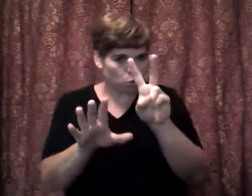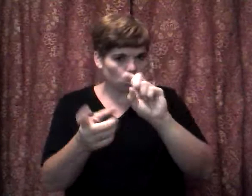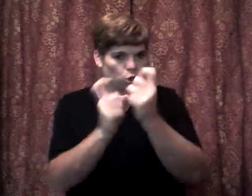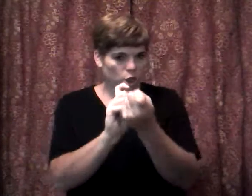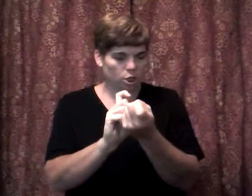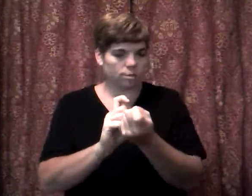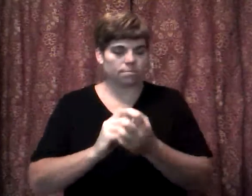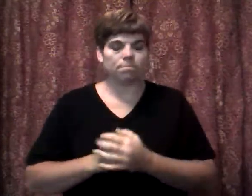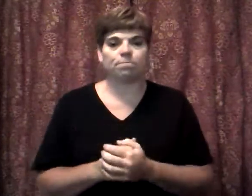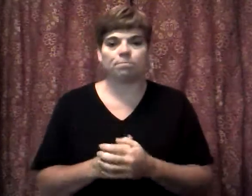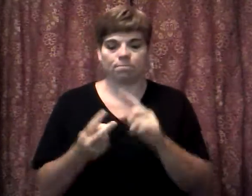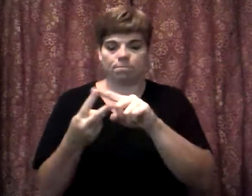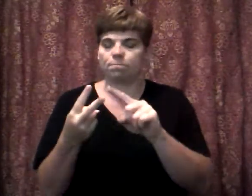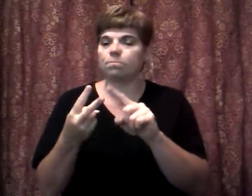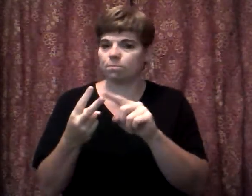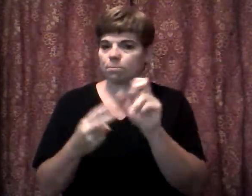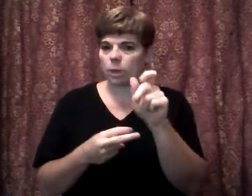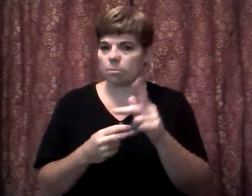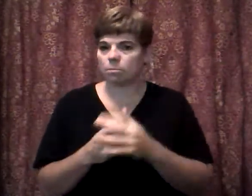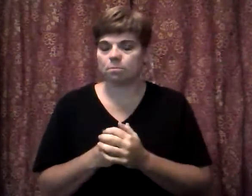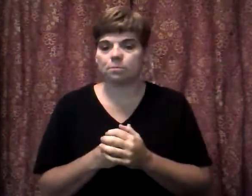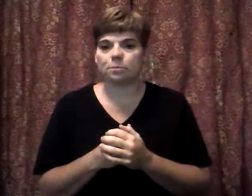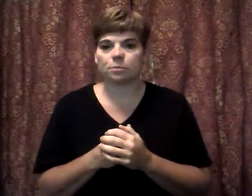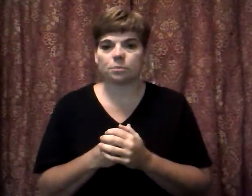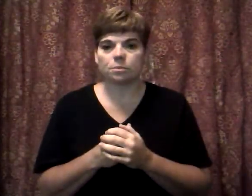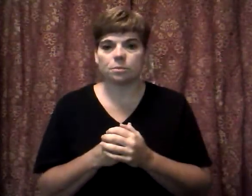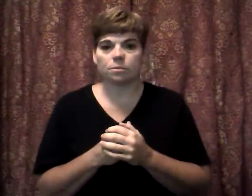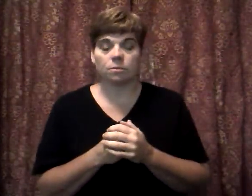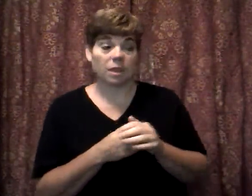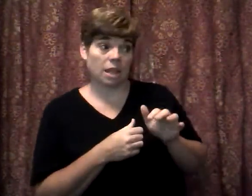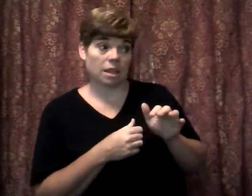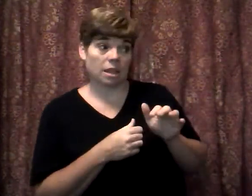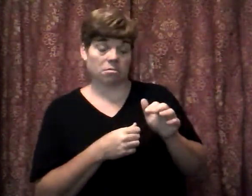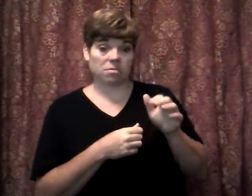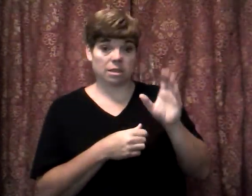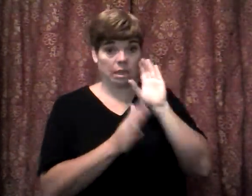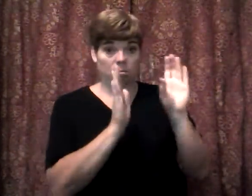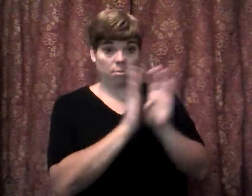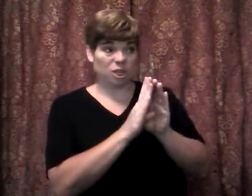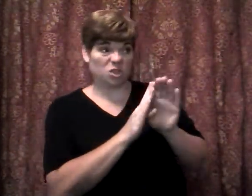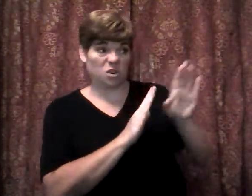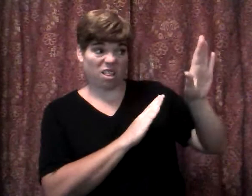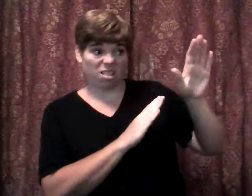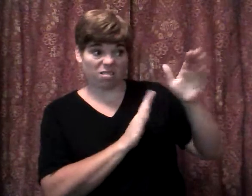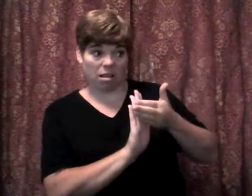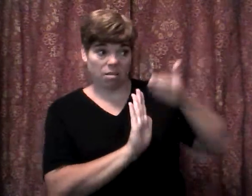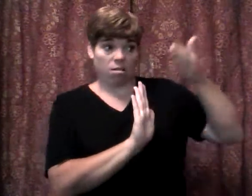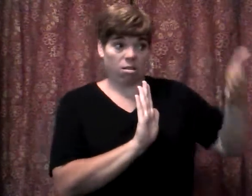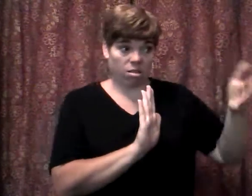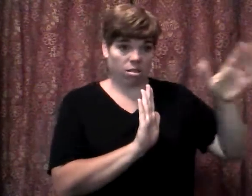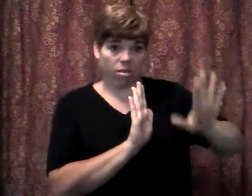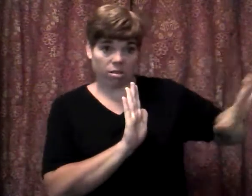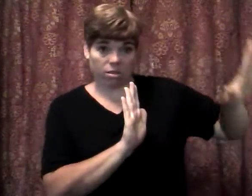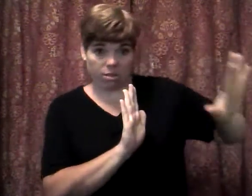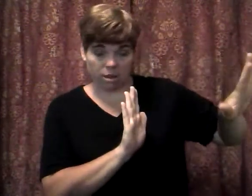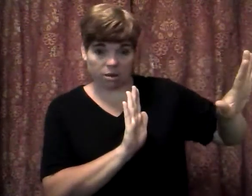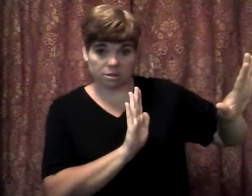review. Okay? This side of the board, and there is one other physical weathering on this side of the board,